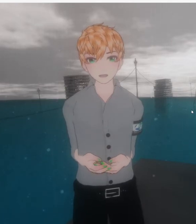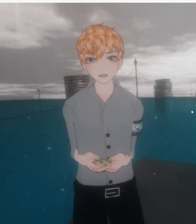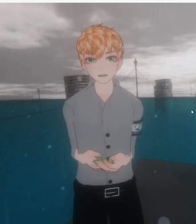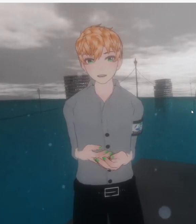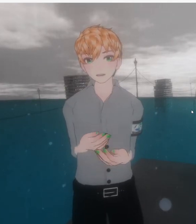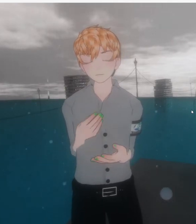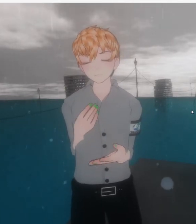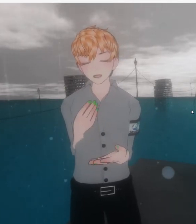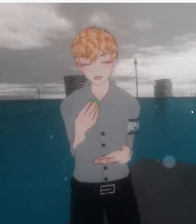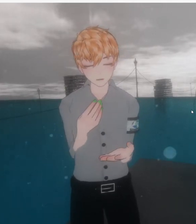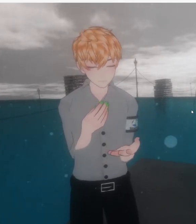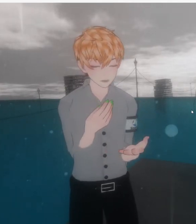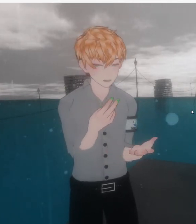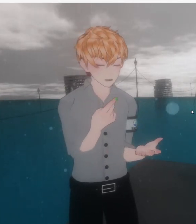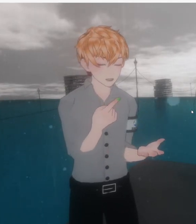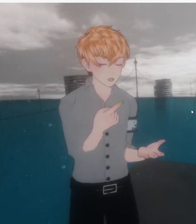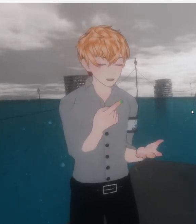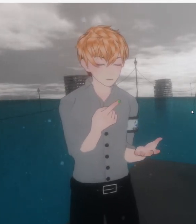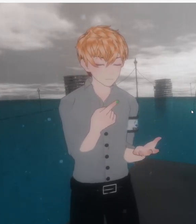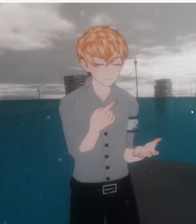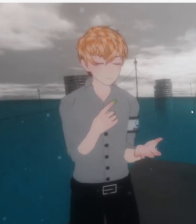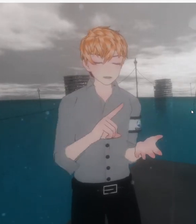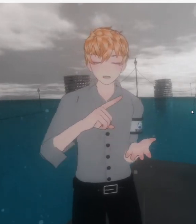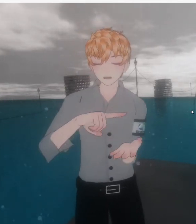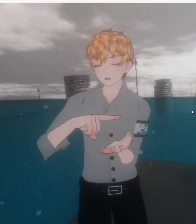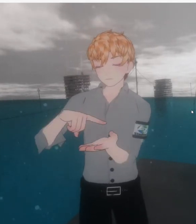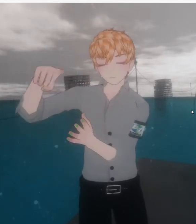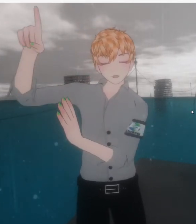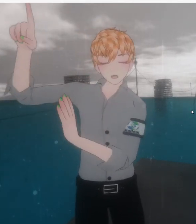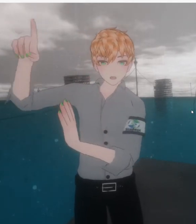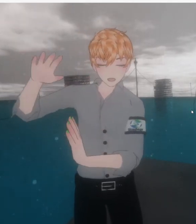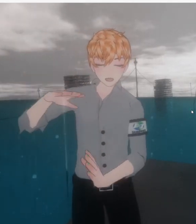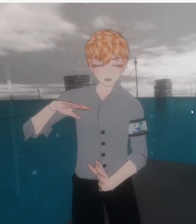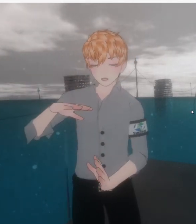communication of focusing on of what do I hold in